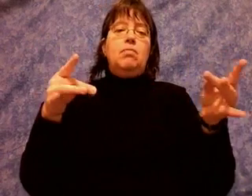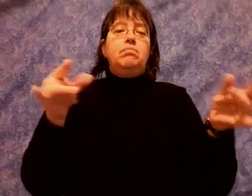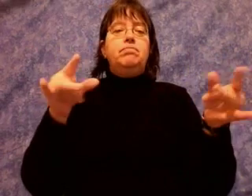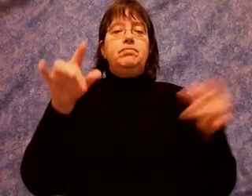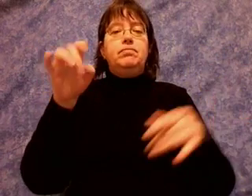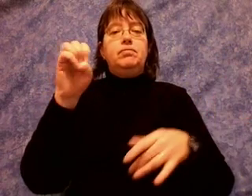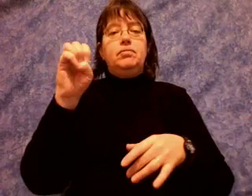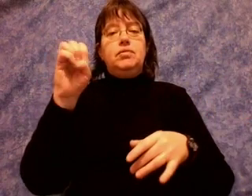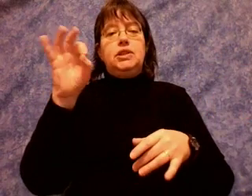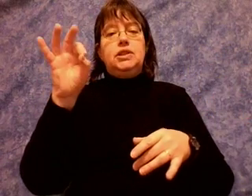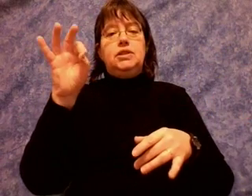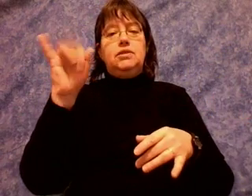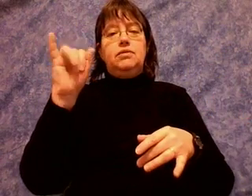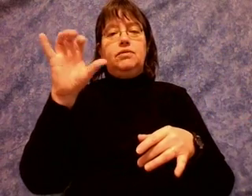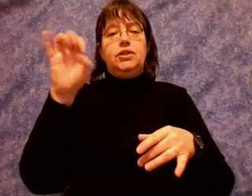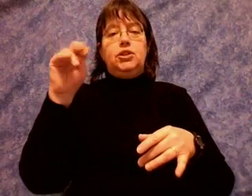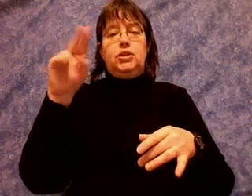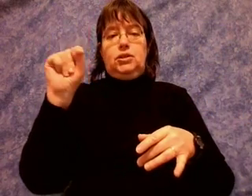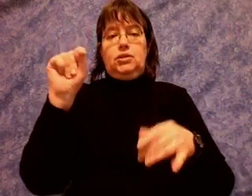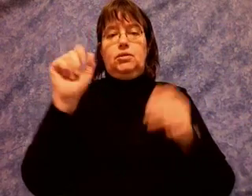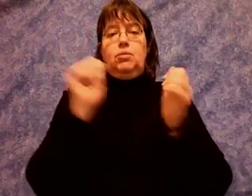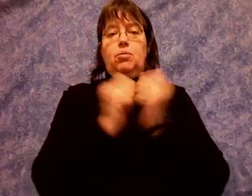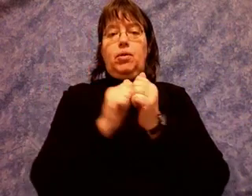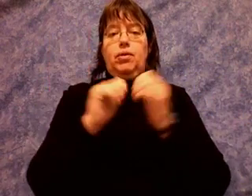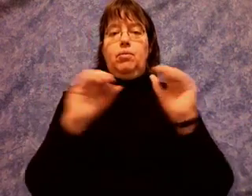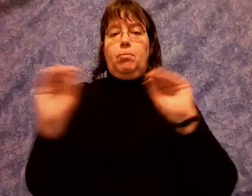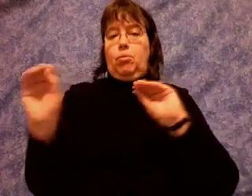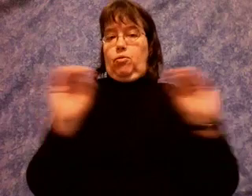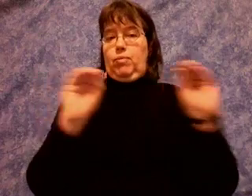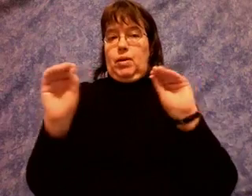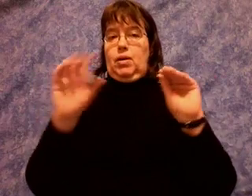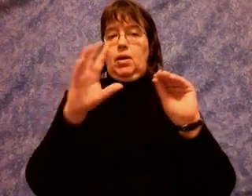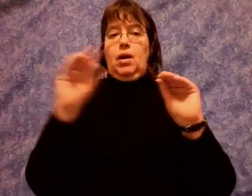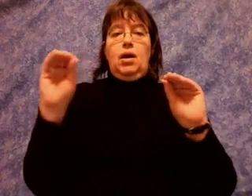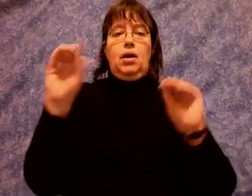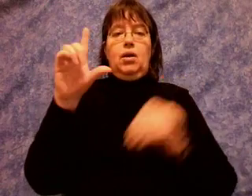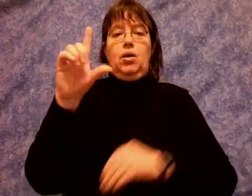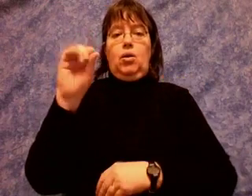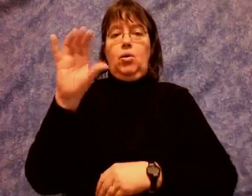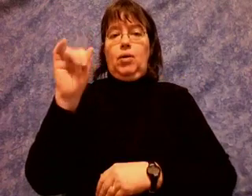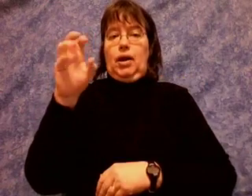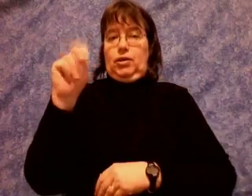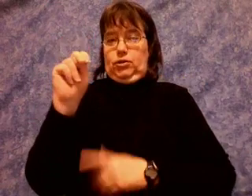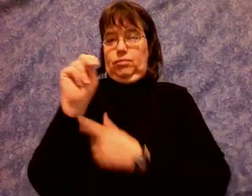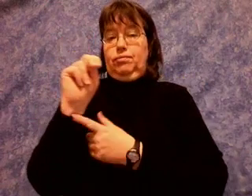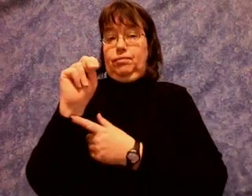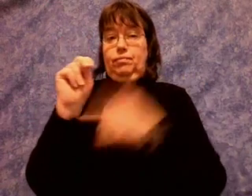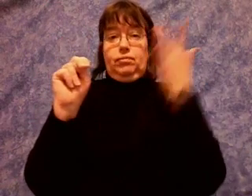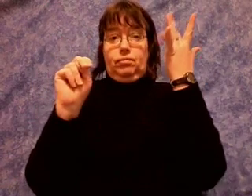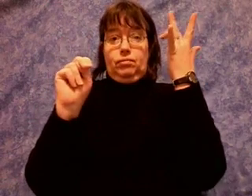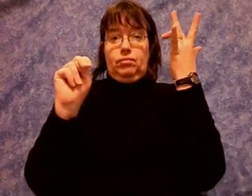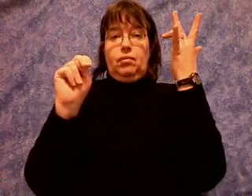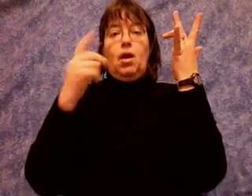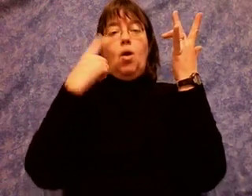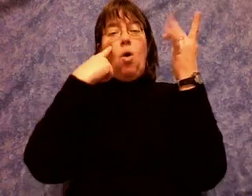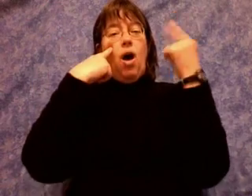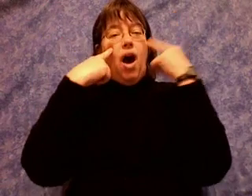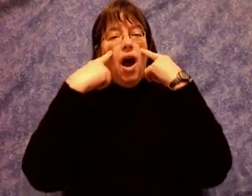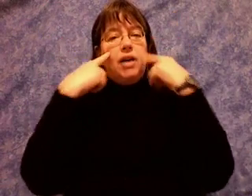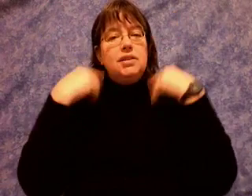Sign Language does, because American Sign Language is very efficient with its movement and location. And the reason for